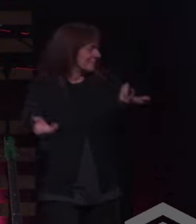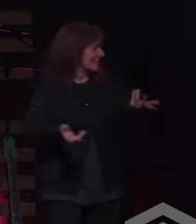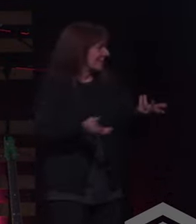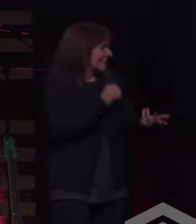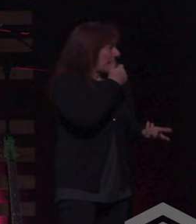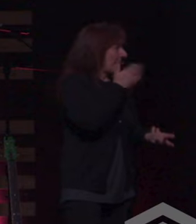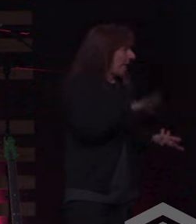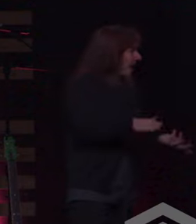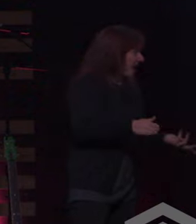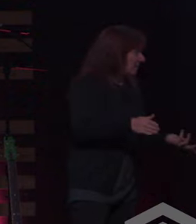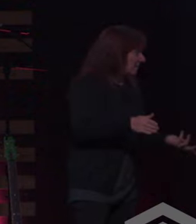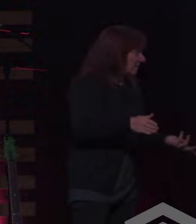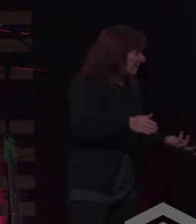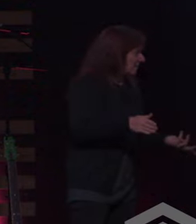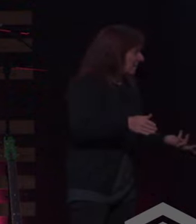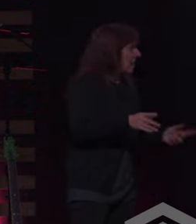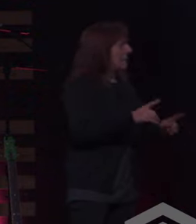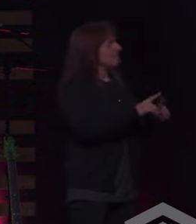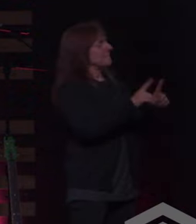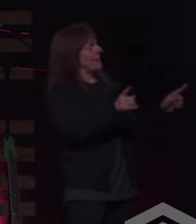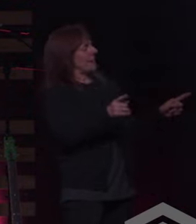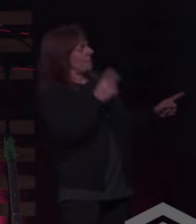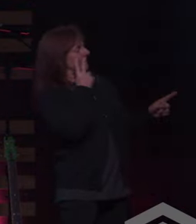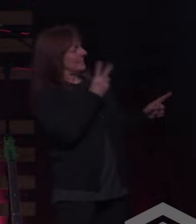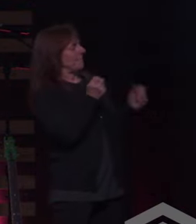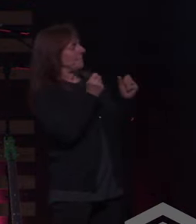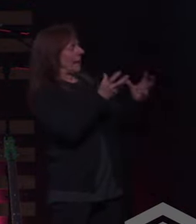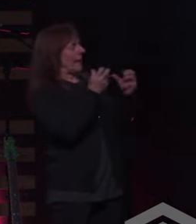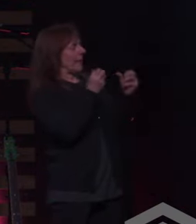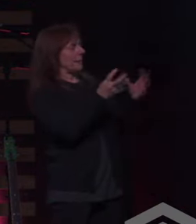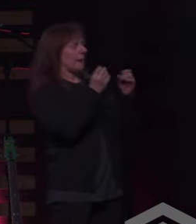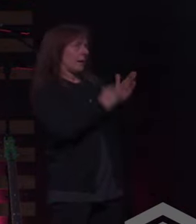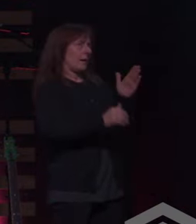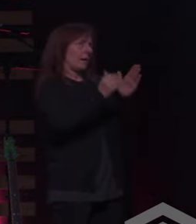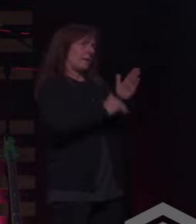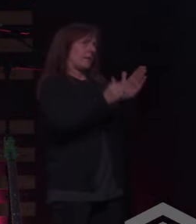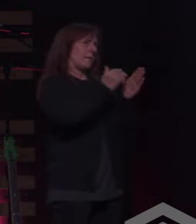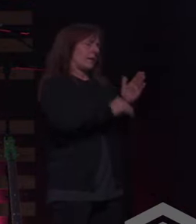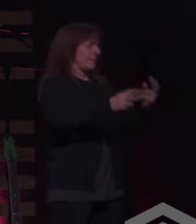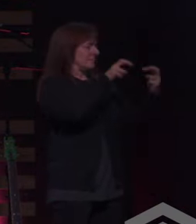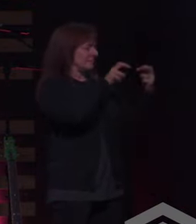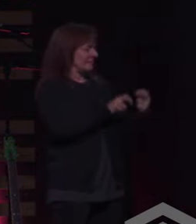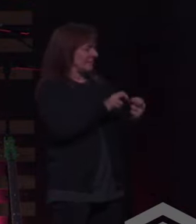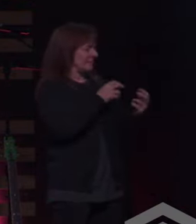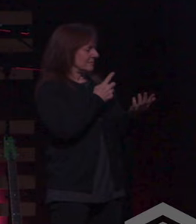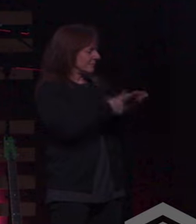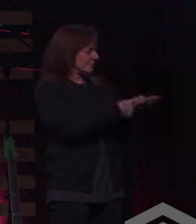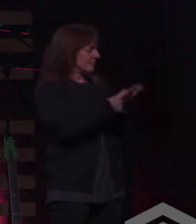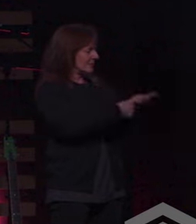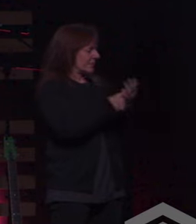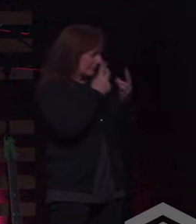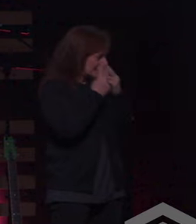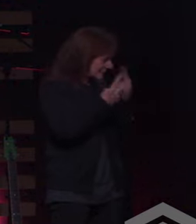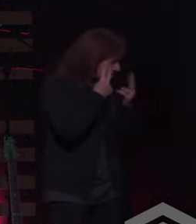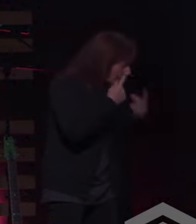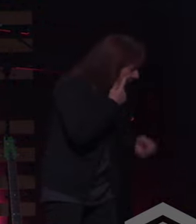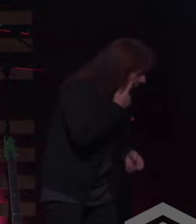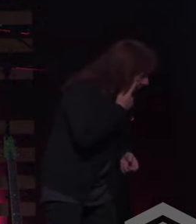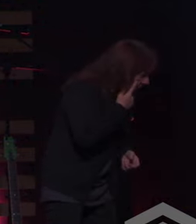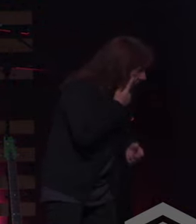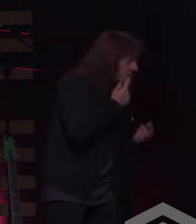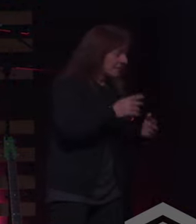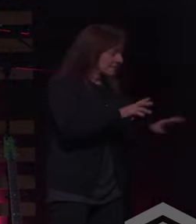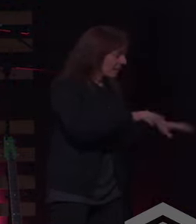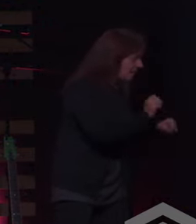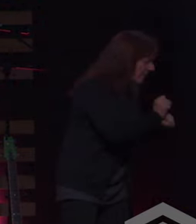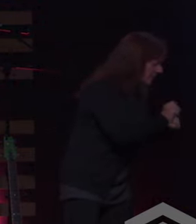are not bad things. But what I have seen in so many couples over and over again, couples that I sat down with, that I've seen with my own eyes, is they begin to